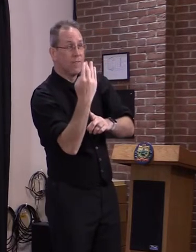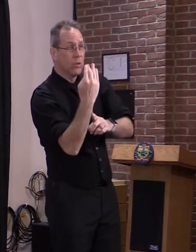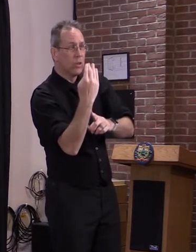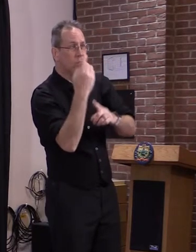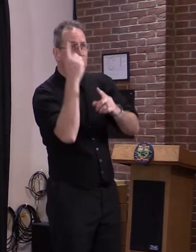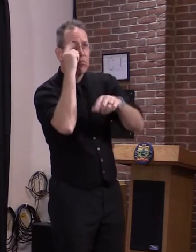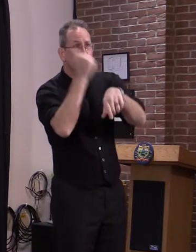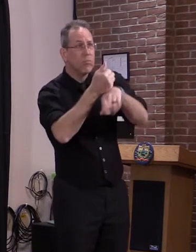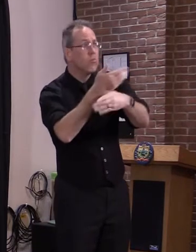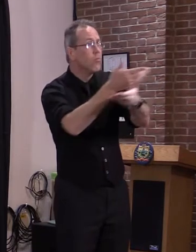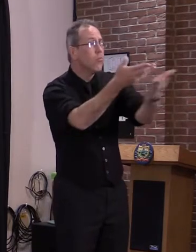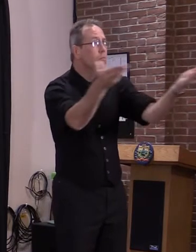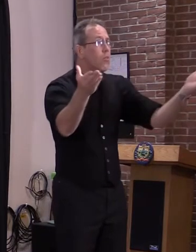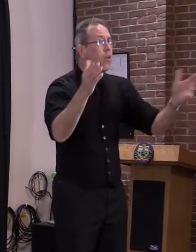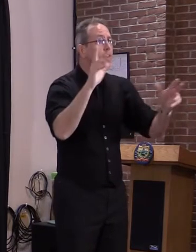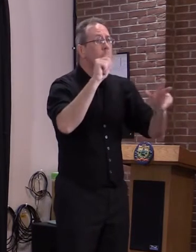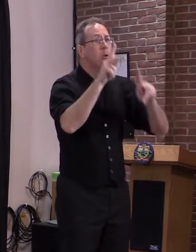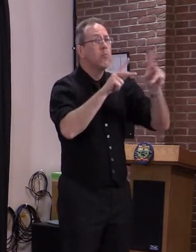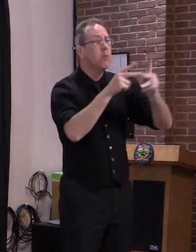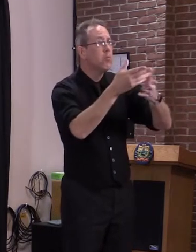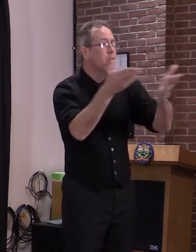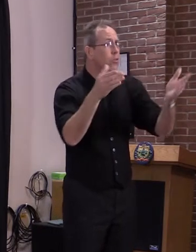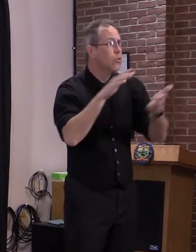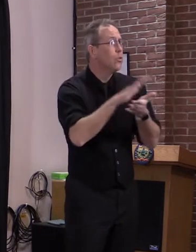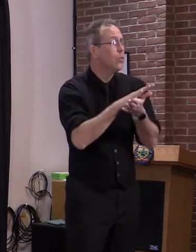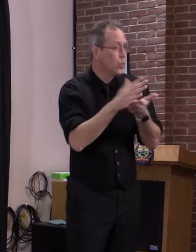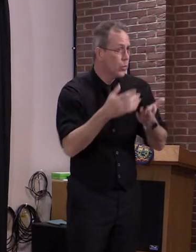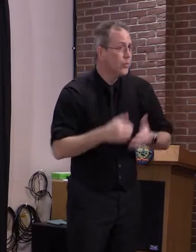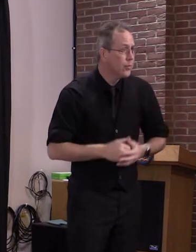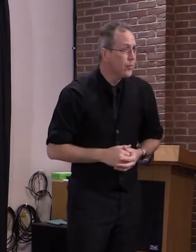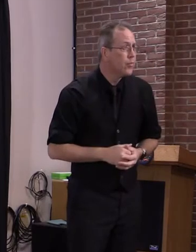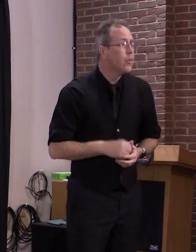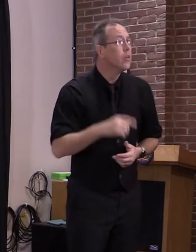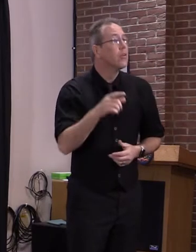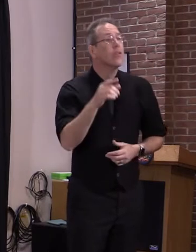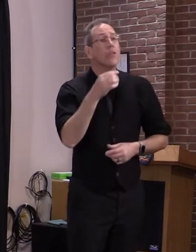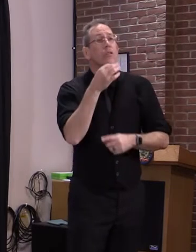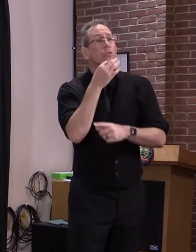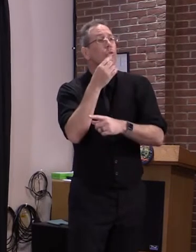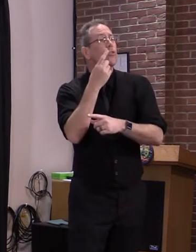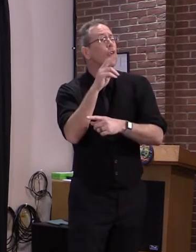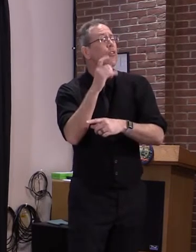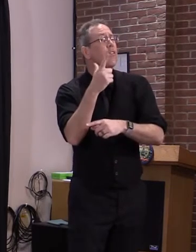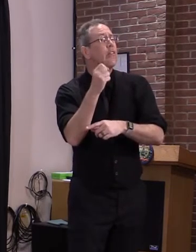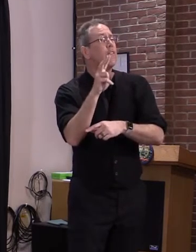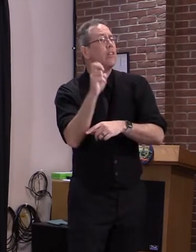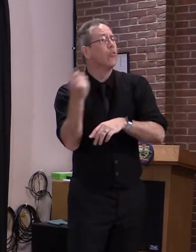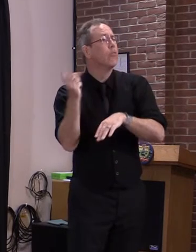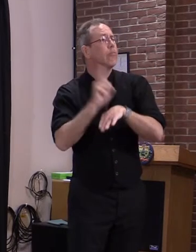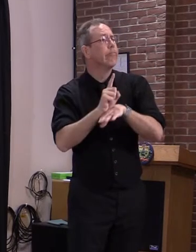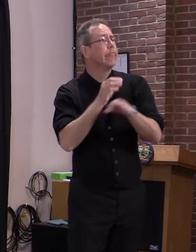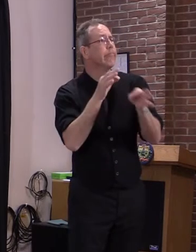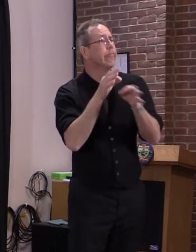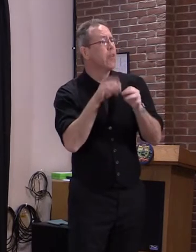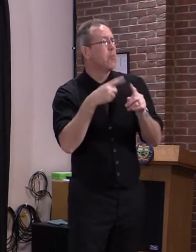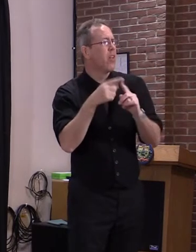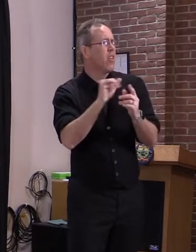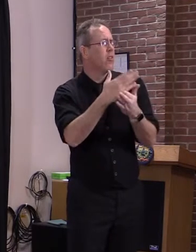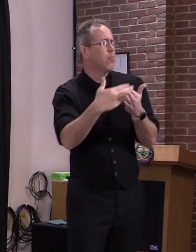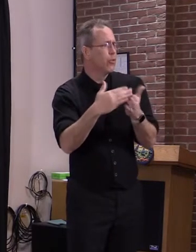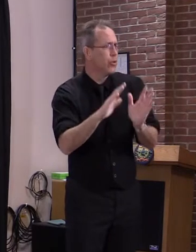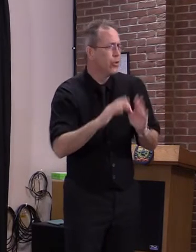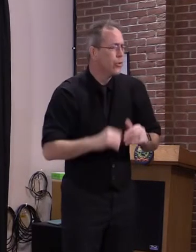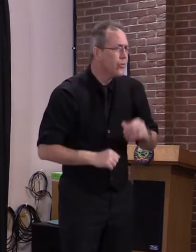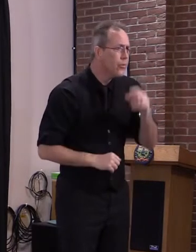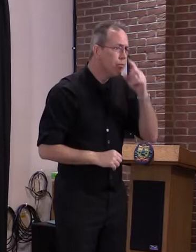Vermont. Dr. Levine will provide an update on these recommendations in his comments in a moment. This week is a week of